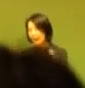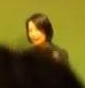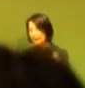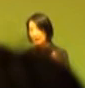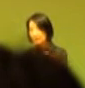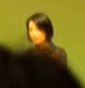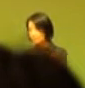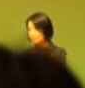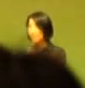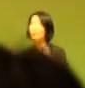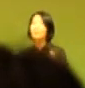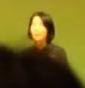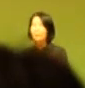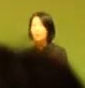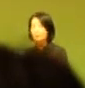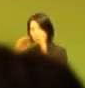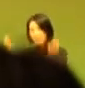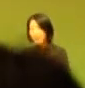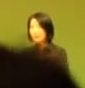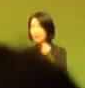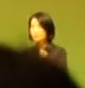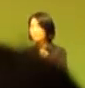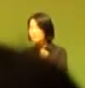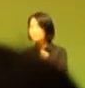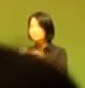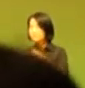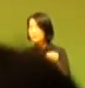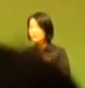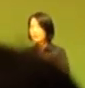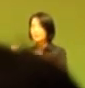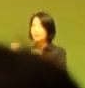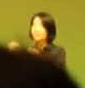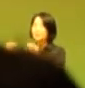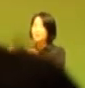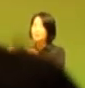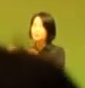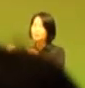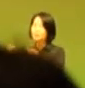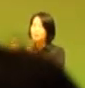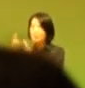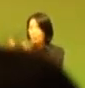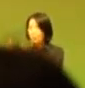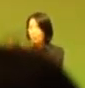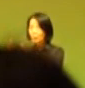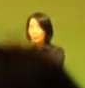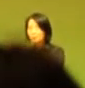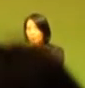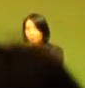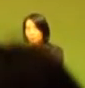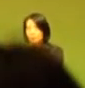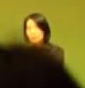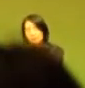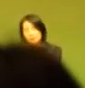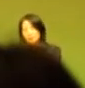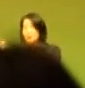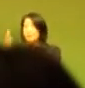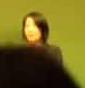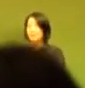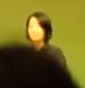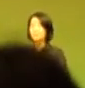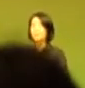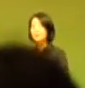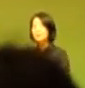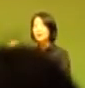private industry to build and maintain its arsenals. And then we looked at where the money comes from. We looked at what financial